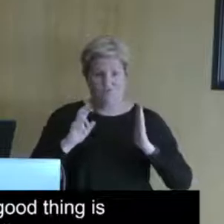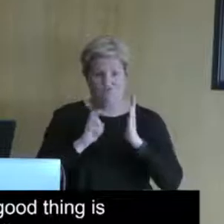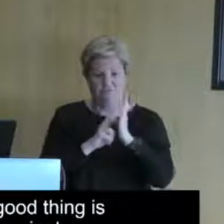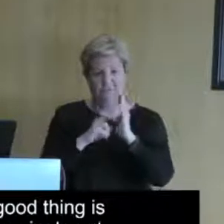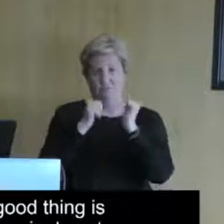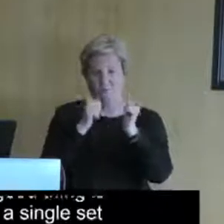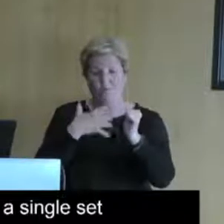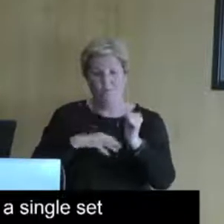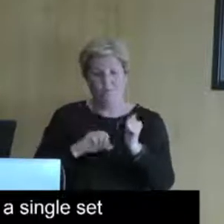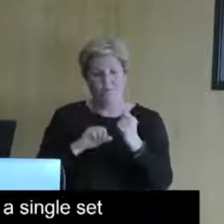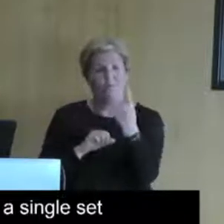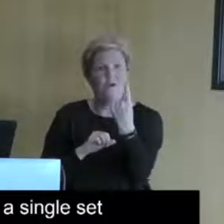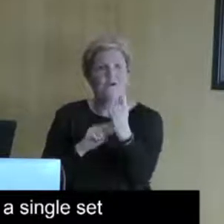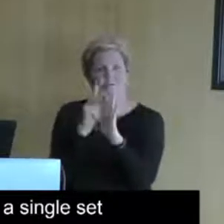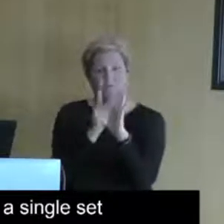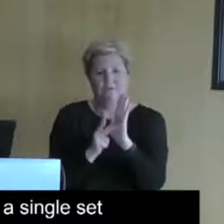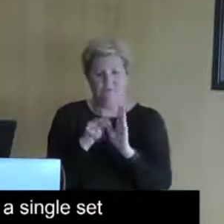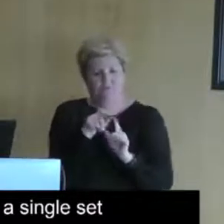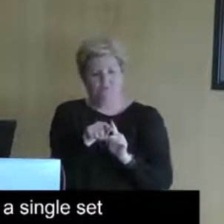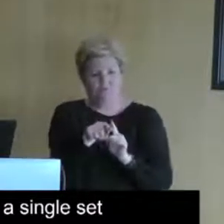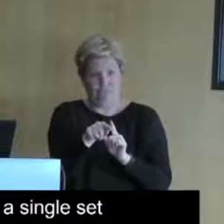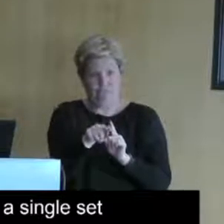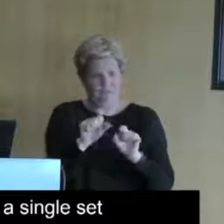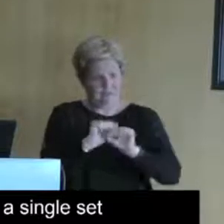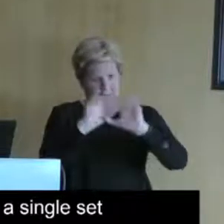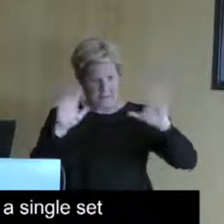is going to maintain their own